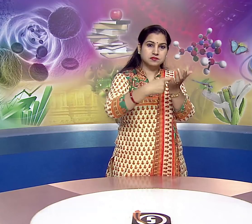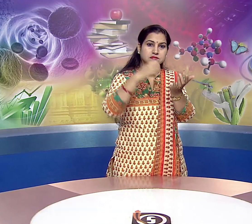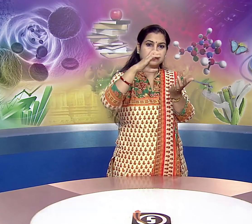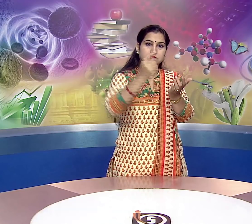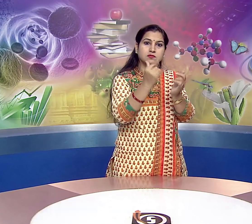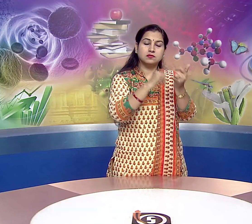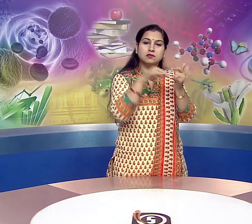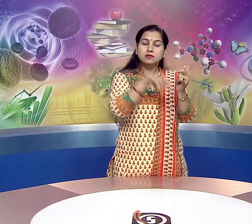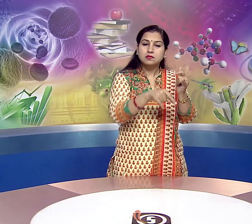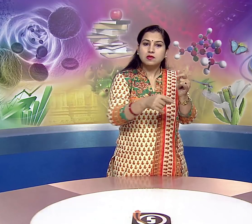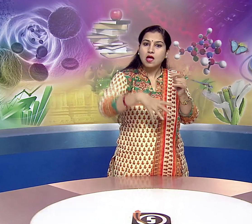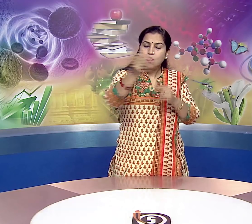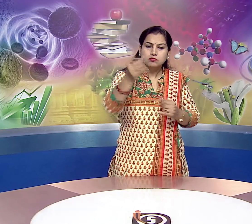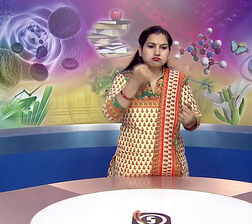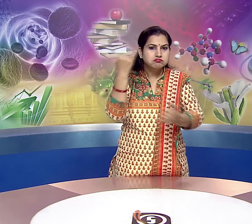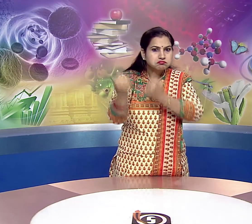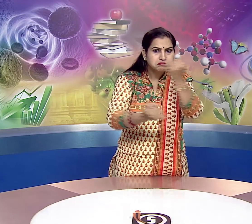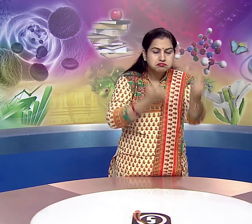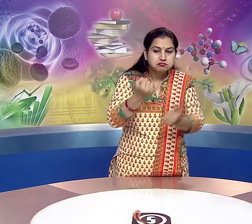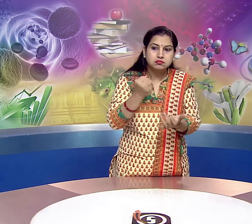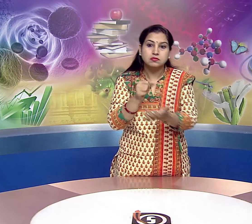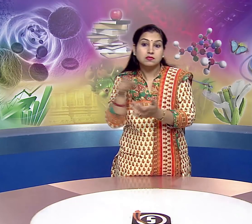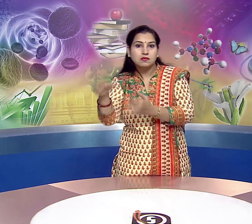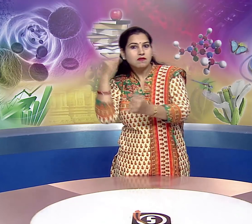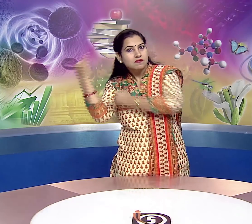he must have been trying to look for him.